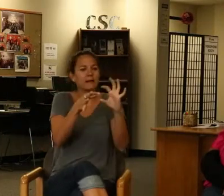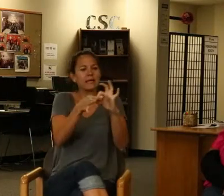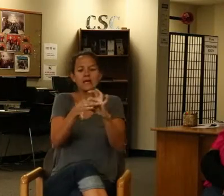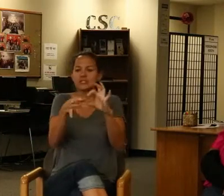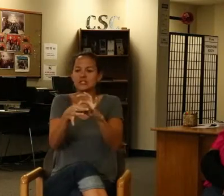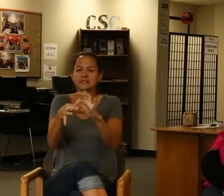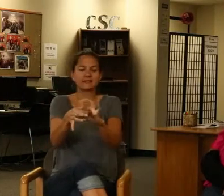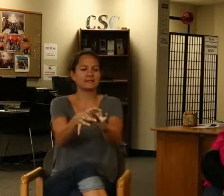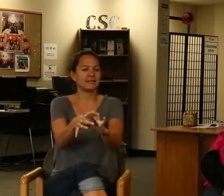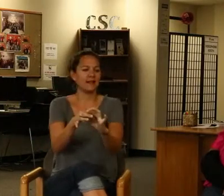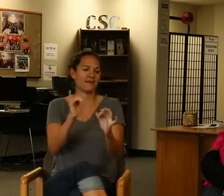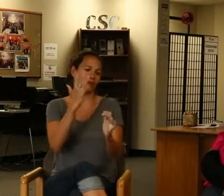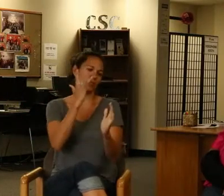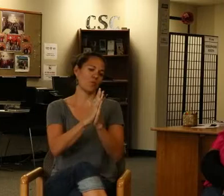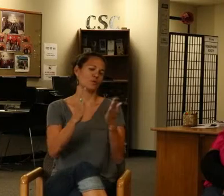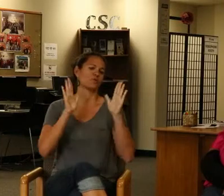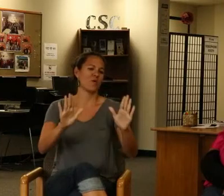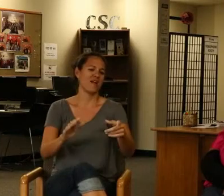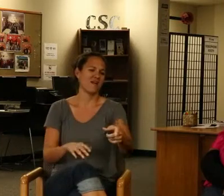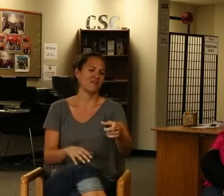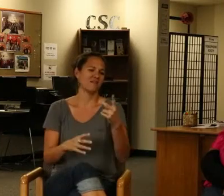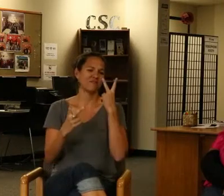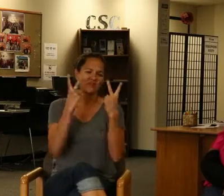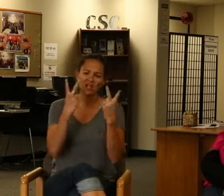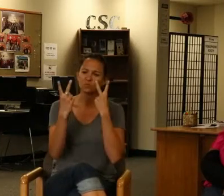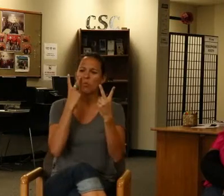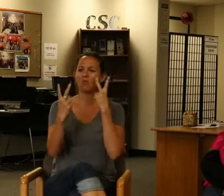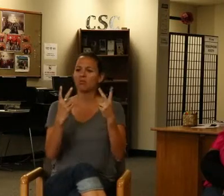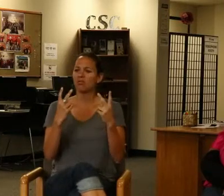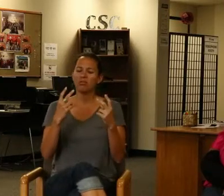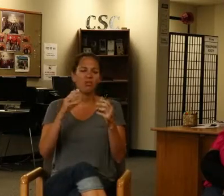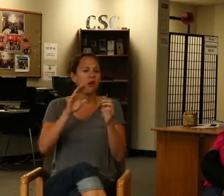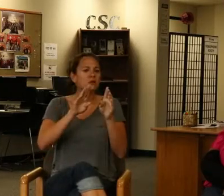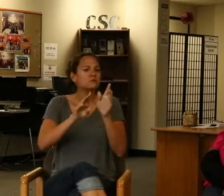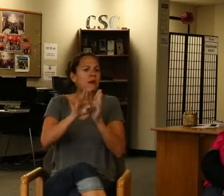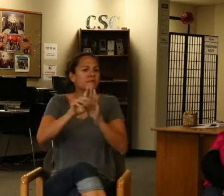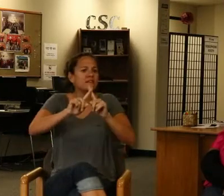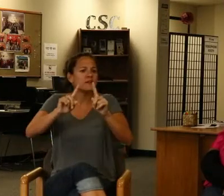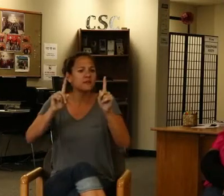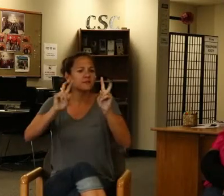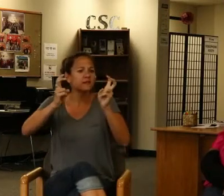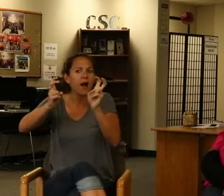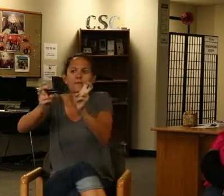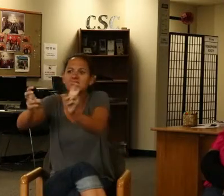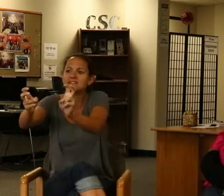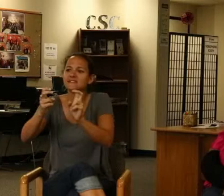on him and he'll make more and more connections. That's why books are a really wonderful visual tool. It helps develop